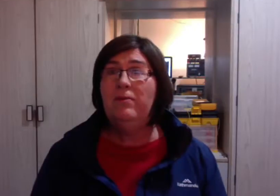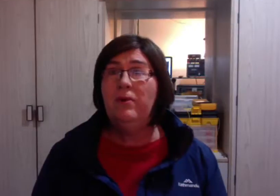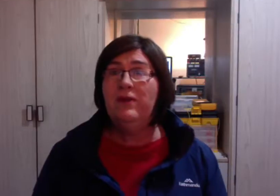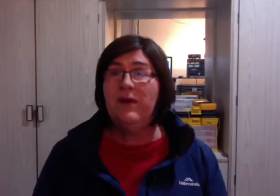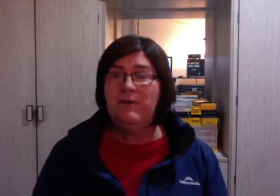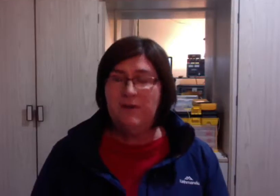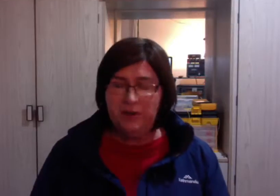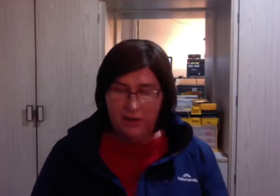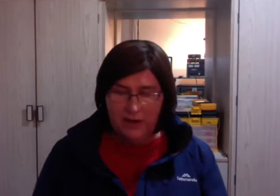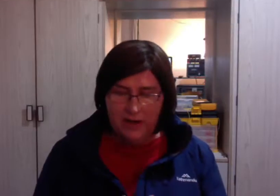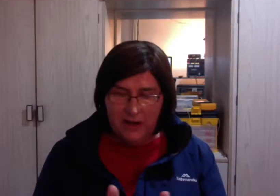pull this up very shortly.